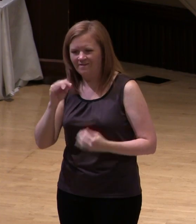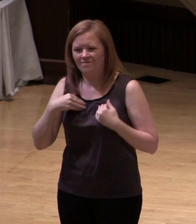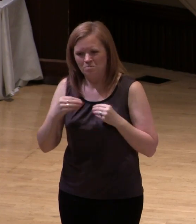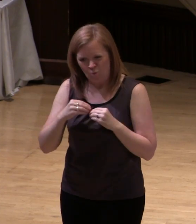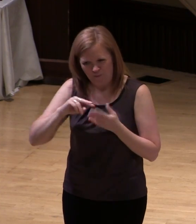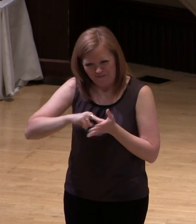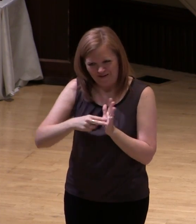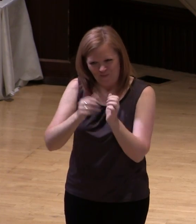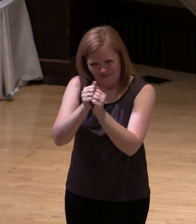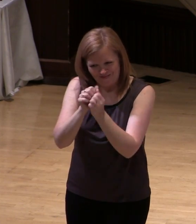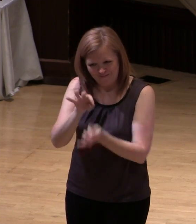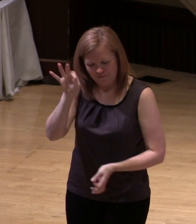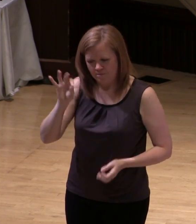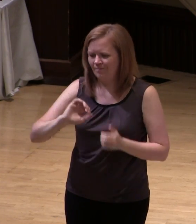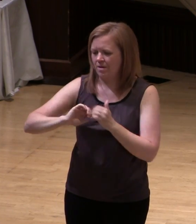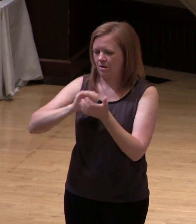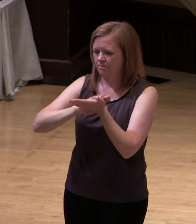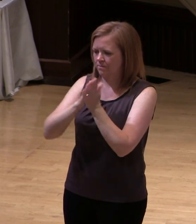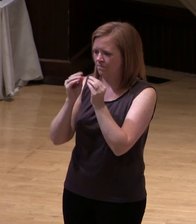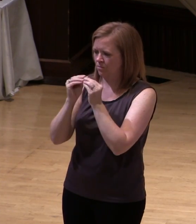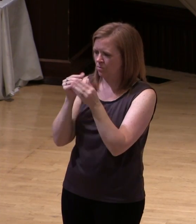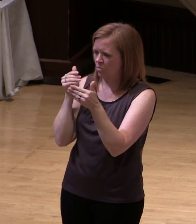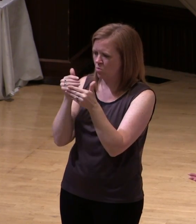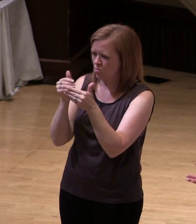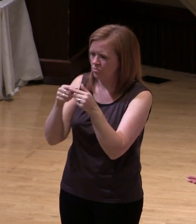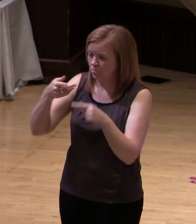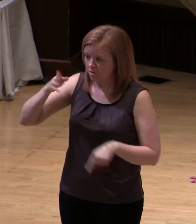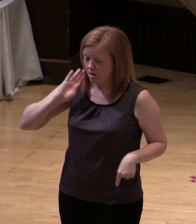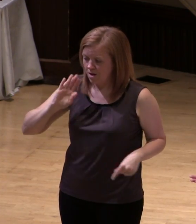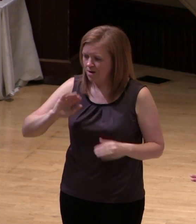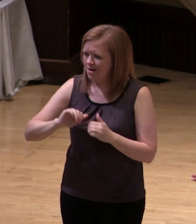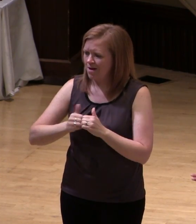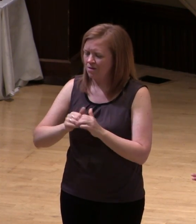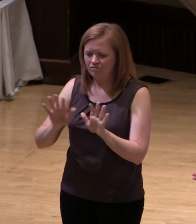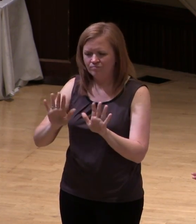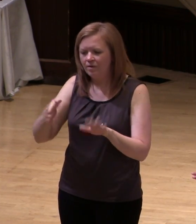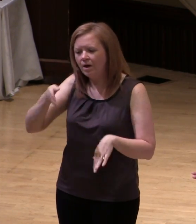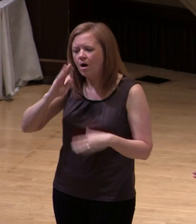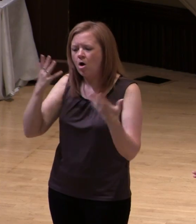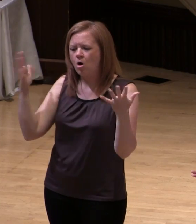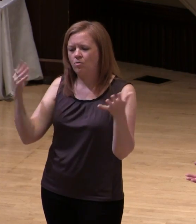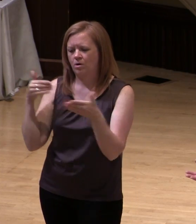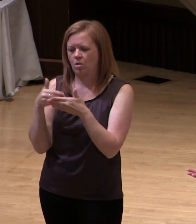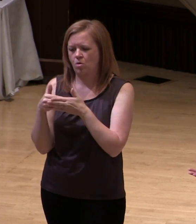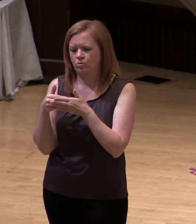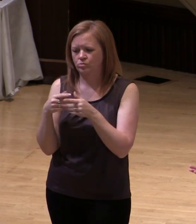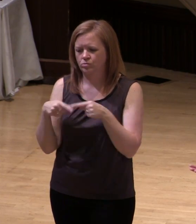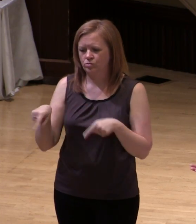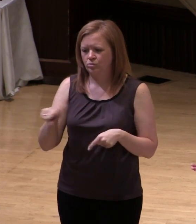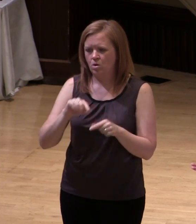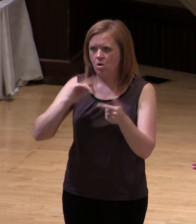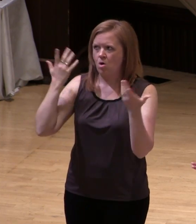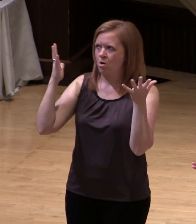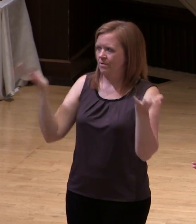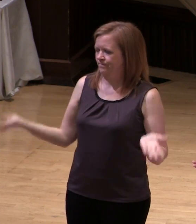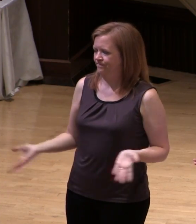So how do we get closer to God? God is already close. God is already